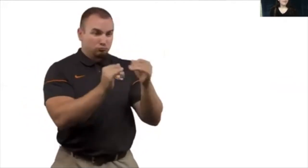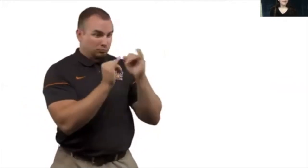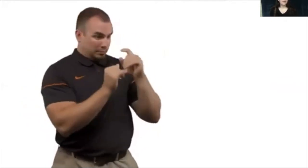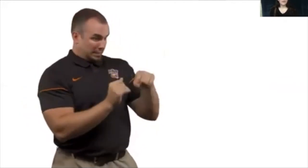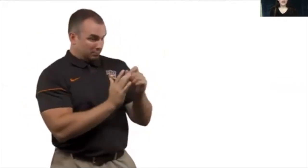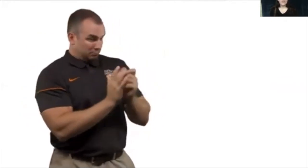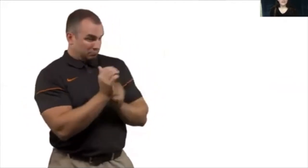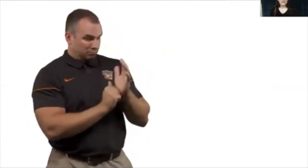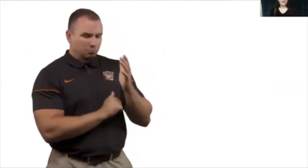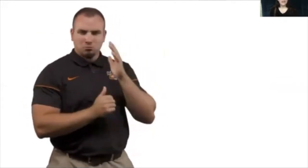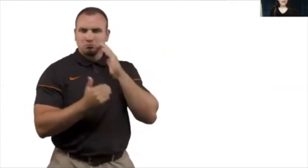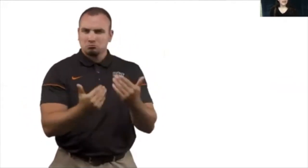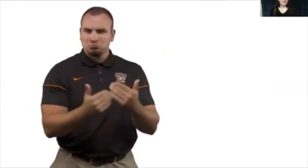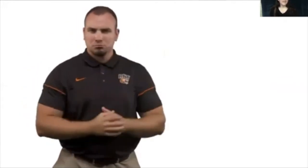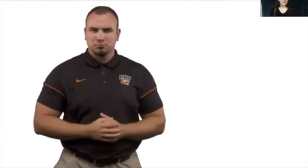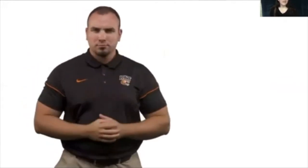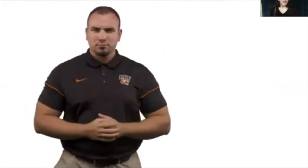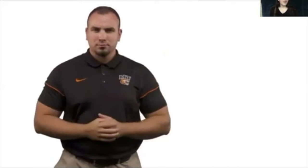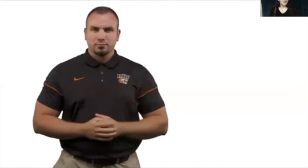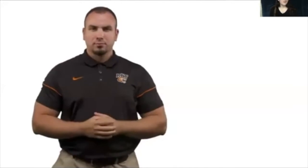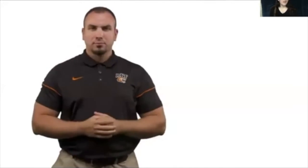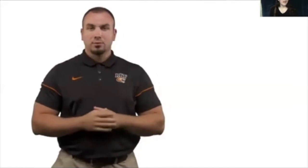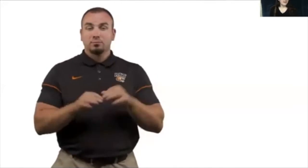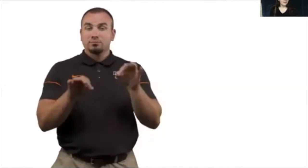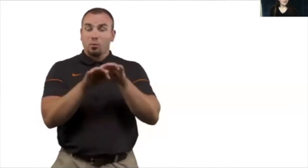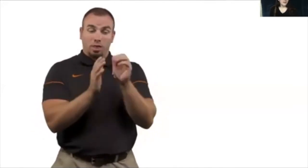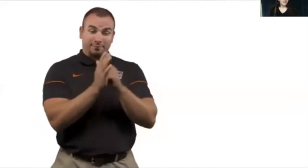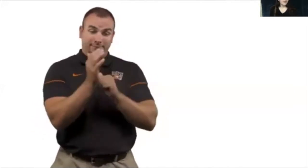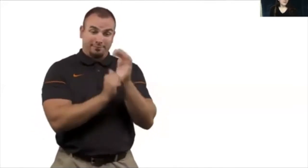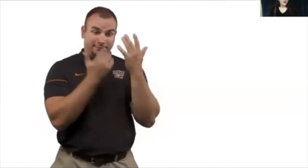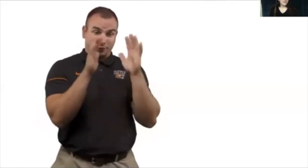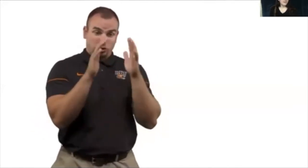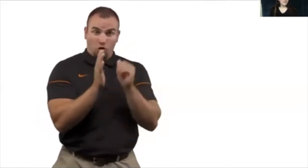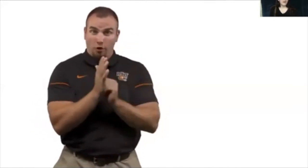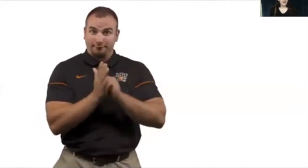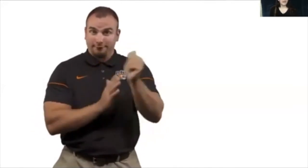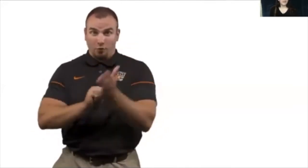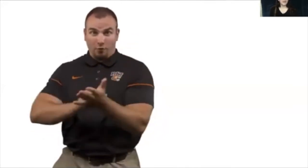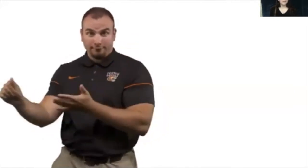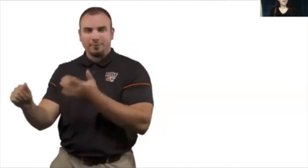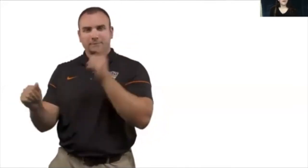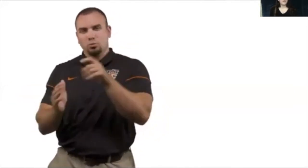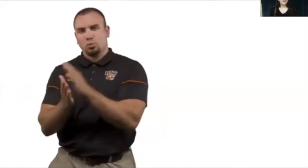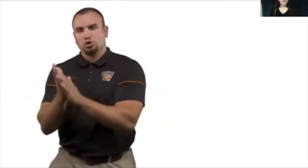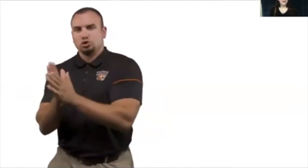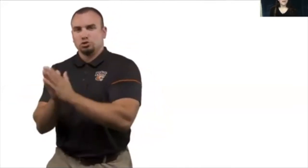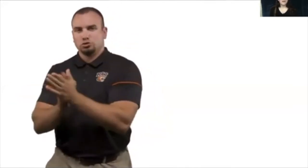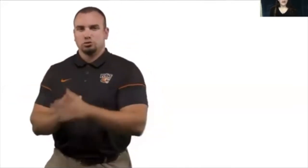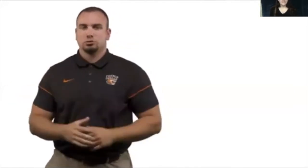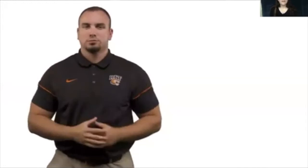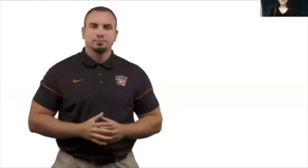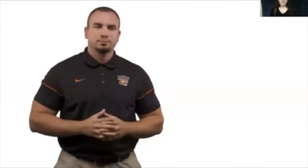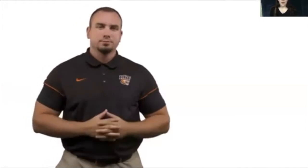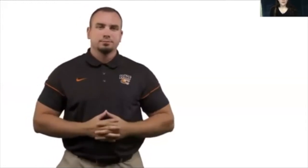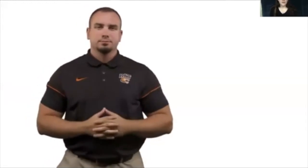again, you can use gloves. If someone is telling you and is instructing you to use gloves, go ahead and do so. When you're done using your